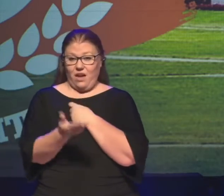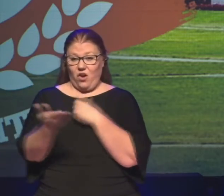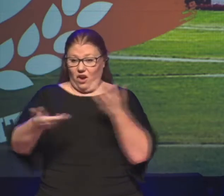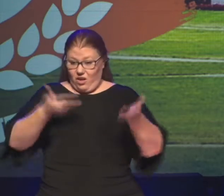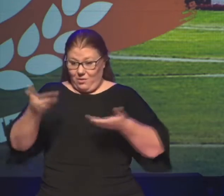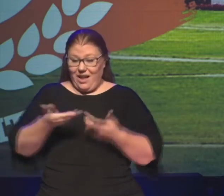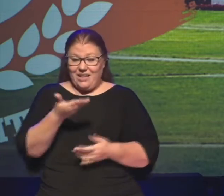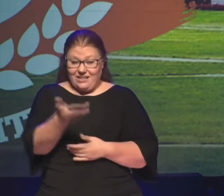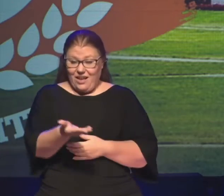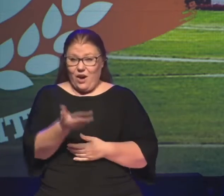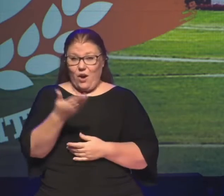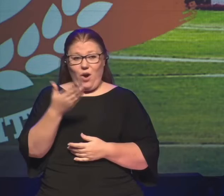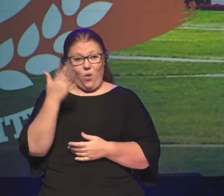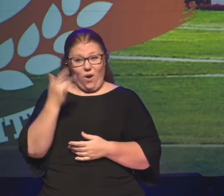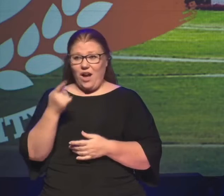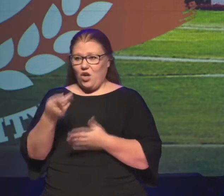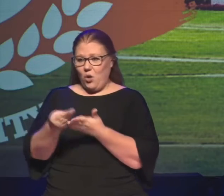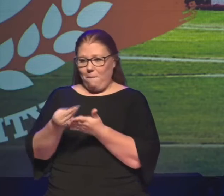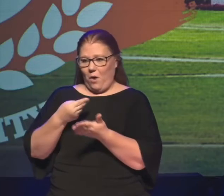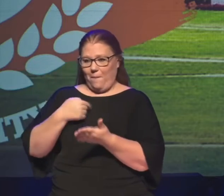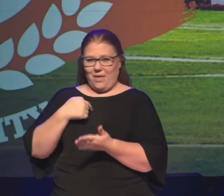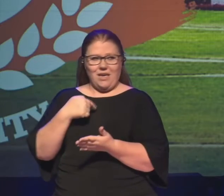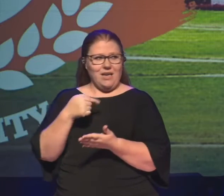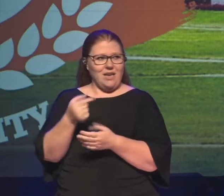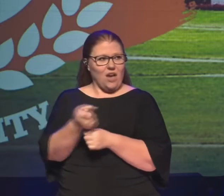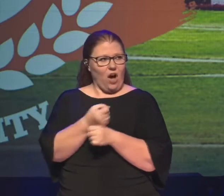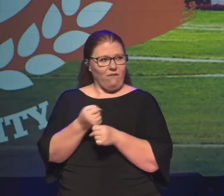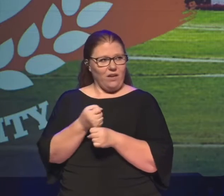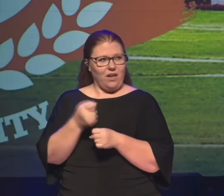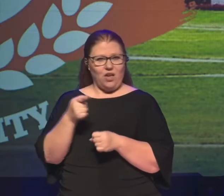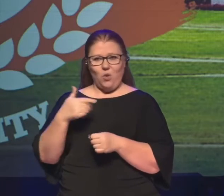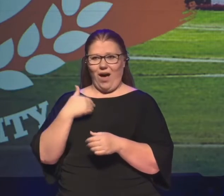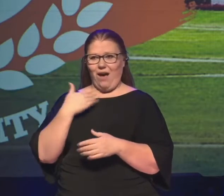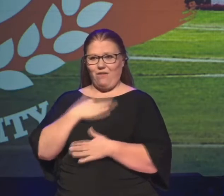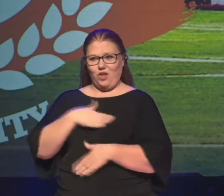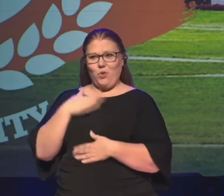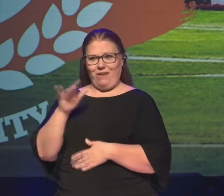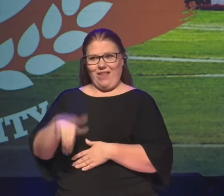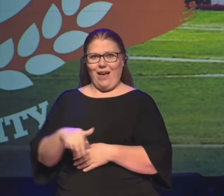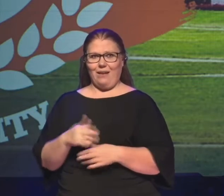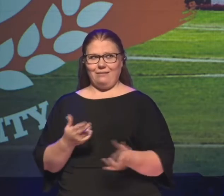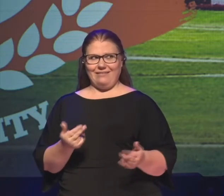hospitality, because you bought me coffee. You get the joy of that.